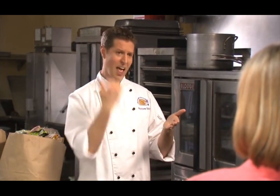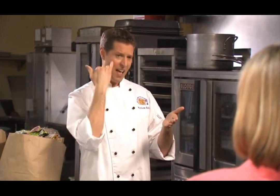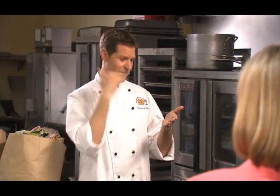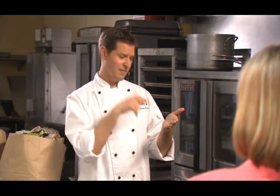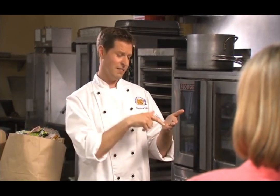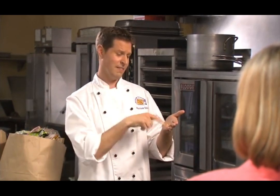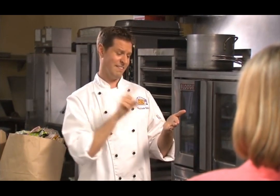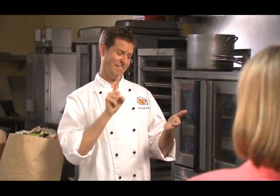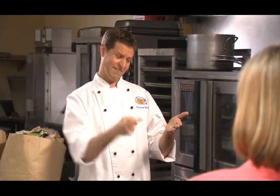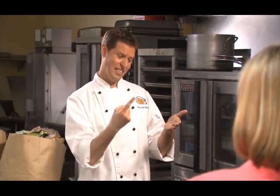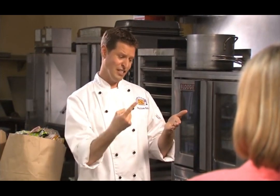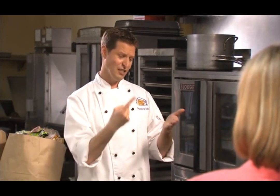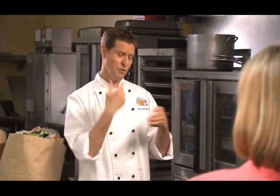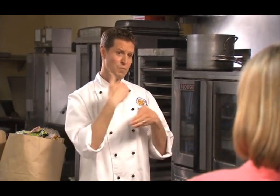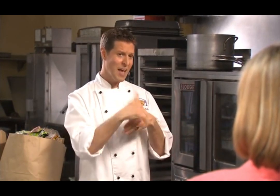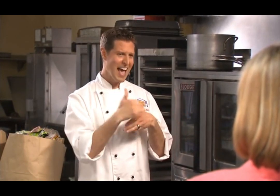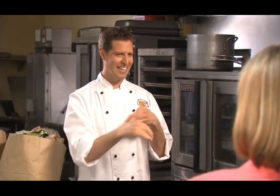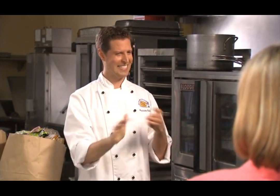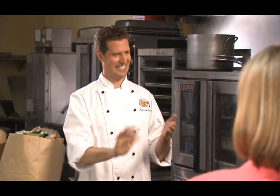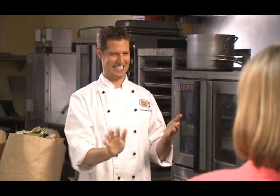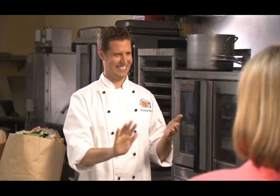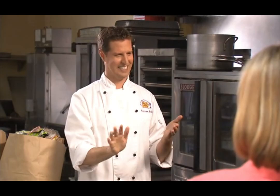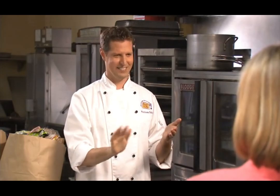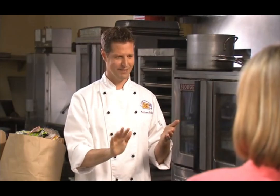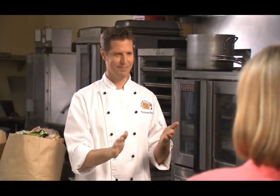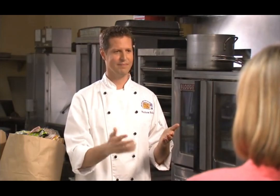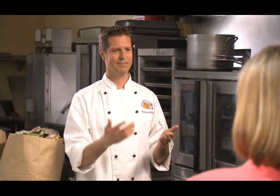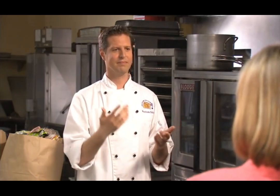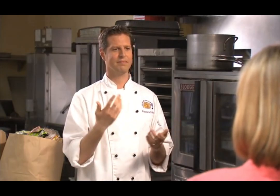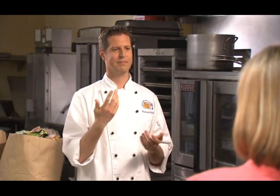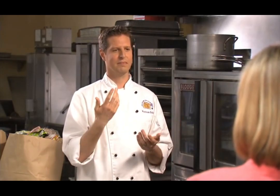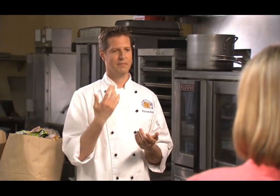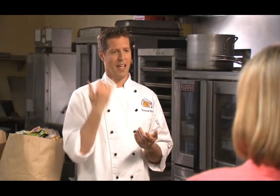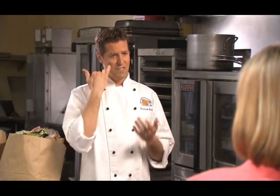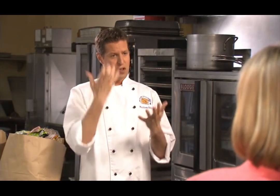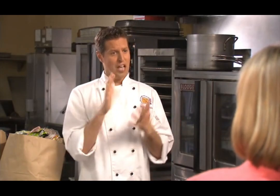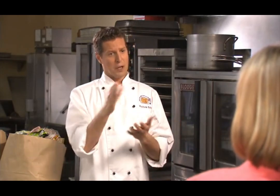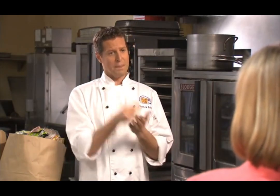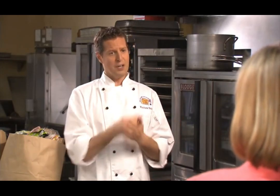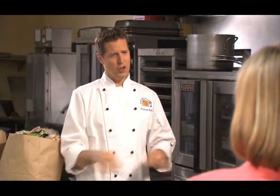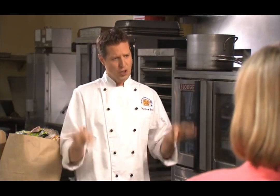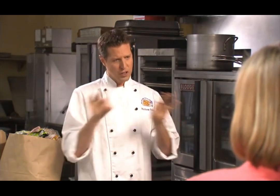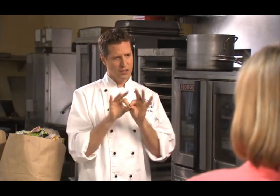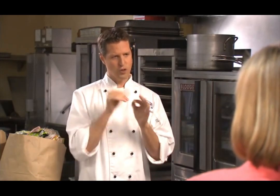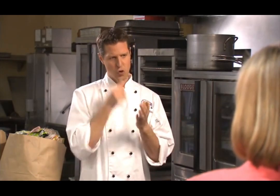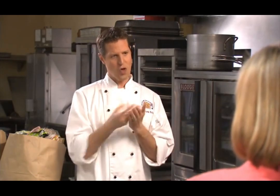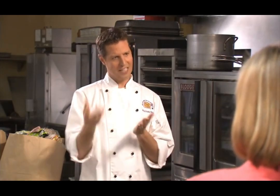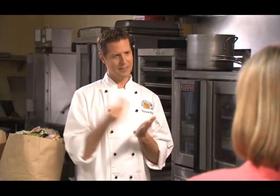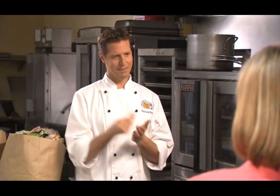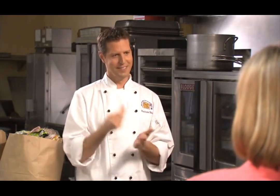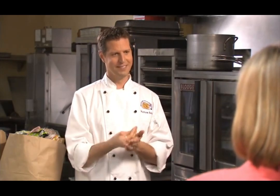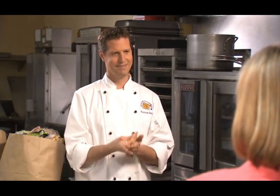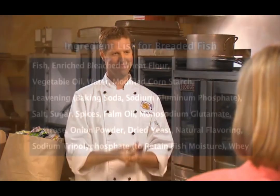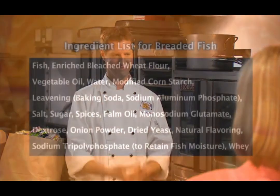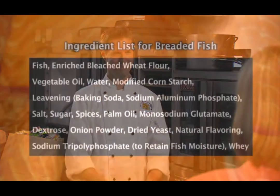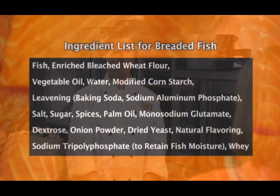But if the first ingredient listed is bread, then it's better to avoid that product. You want to get the best value for your money.